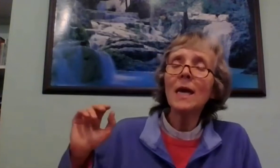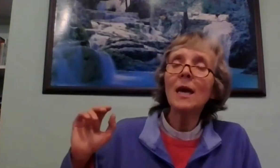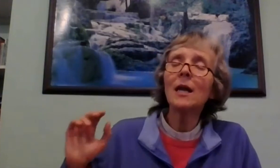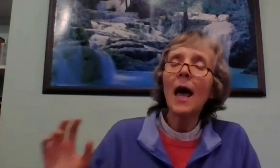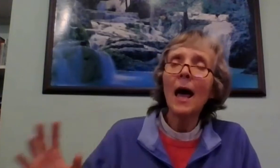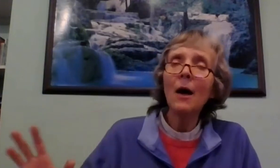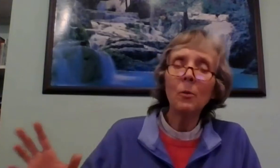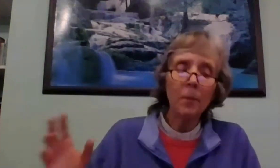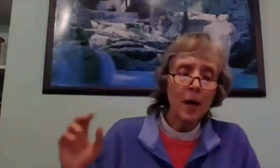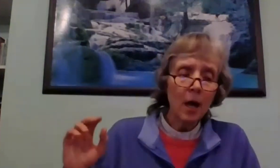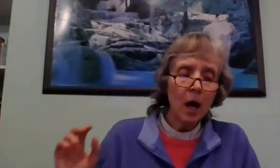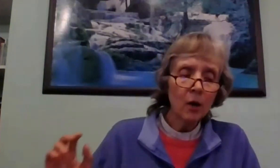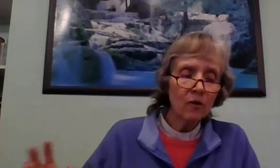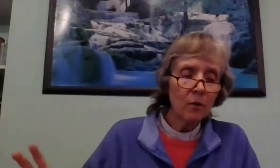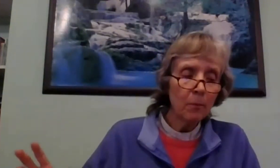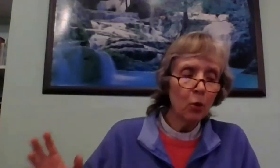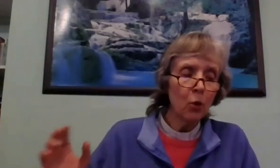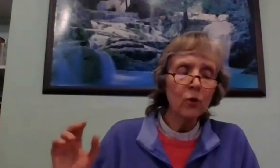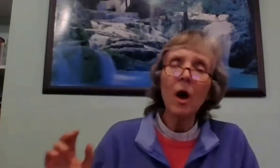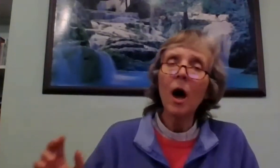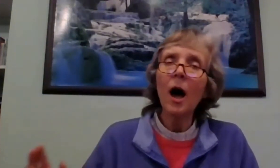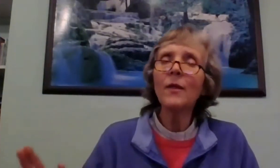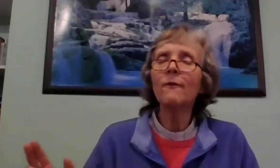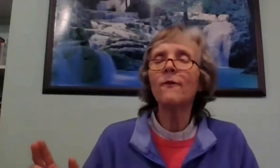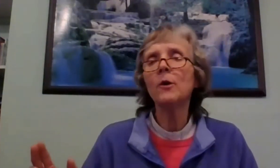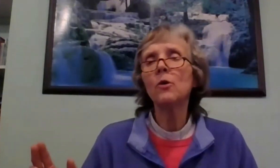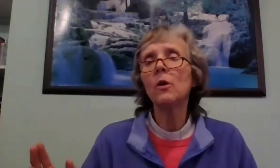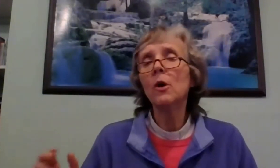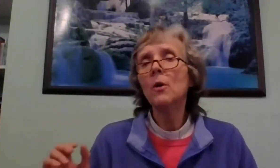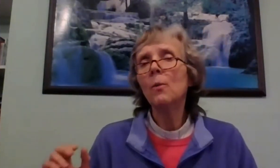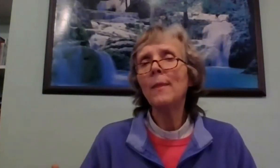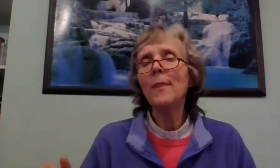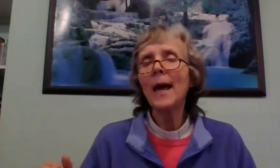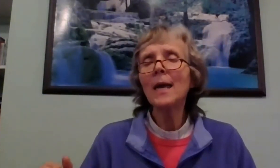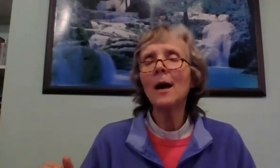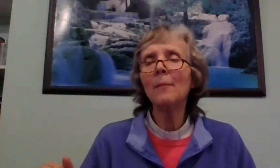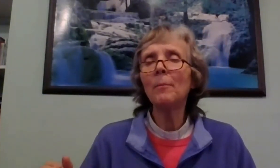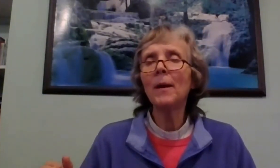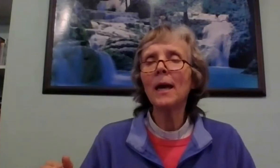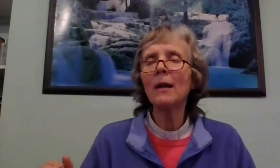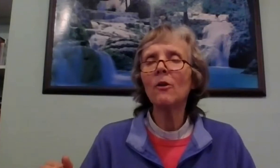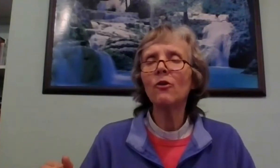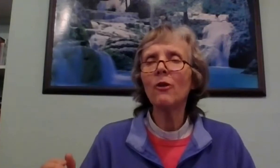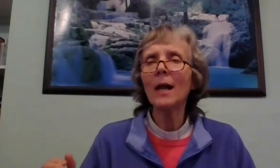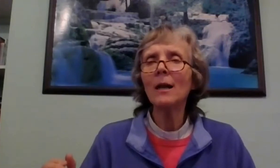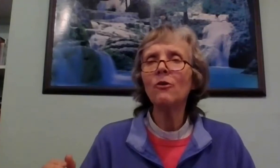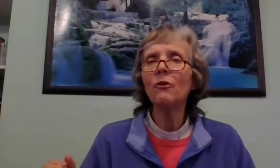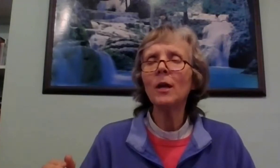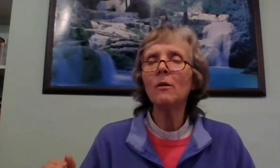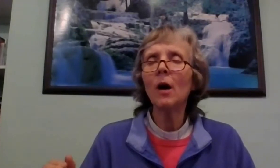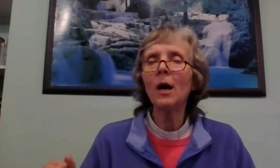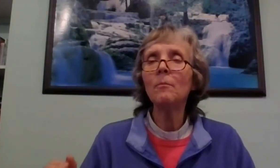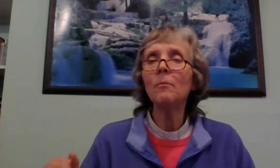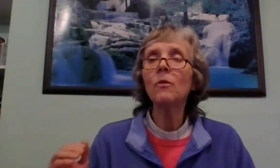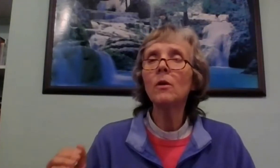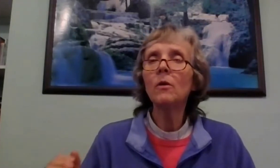can help and support other folk when they come up against challenging times